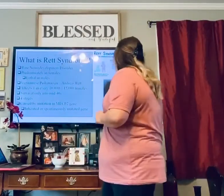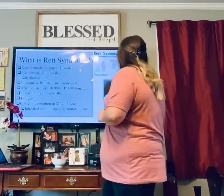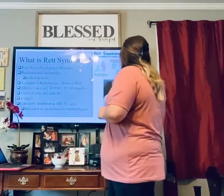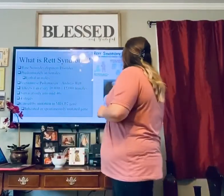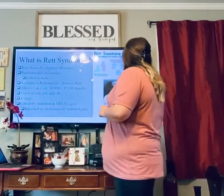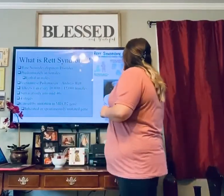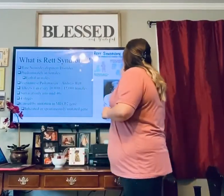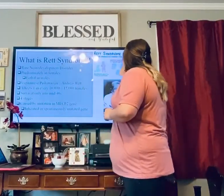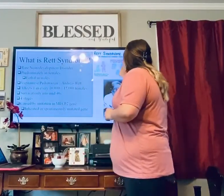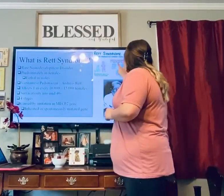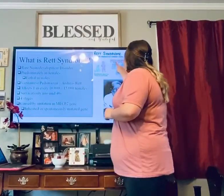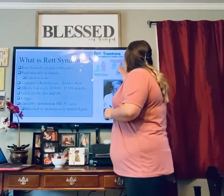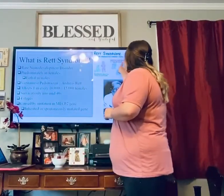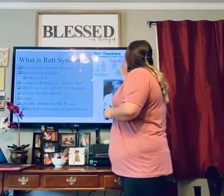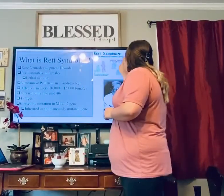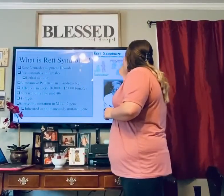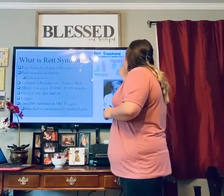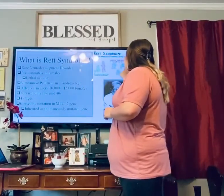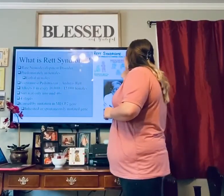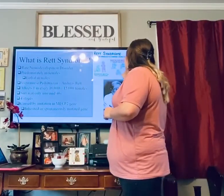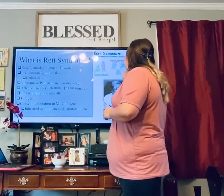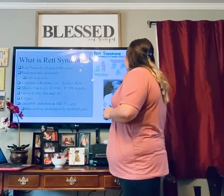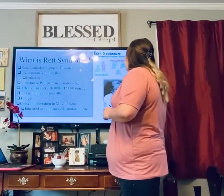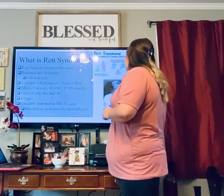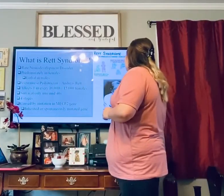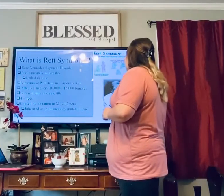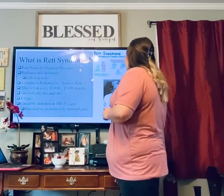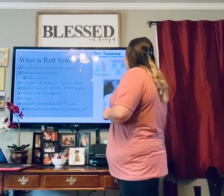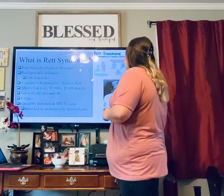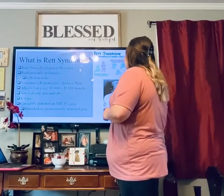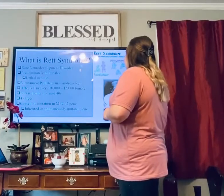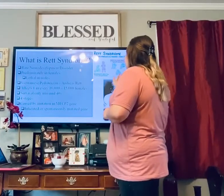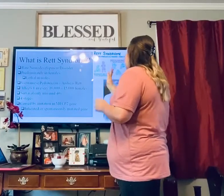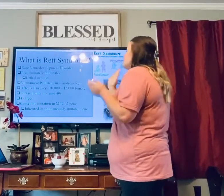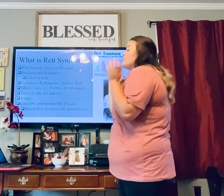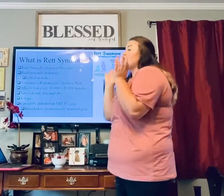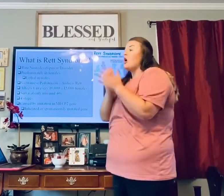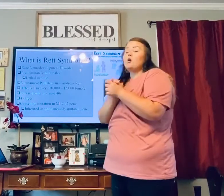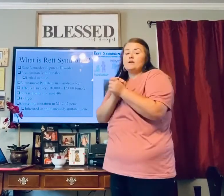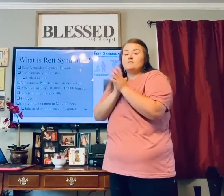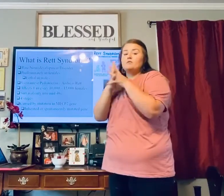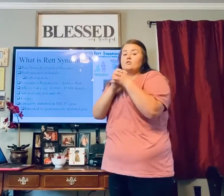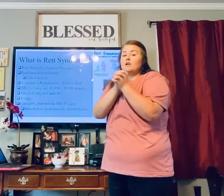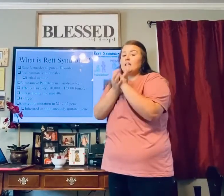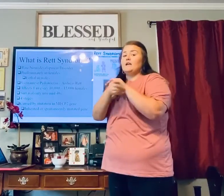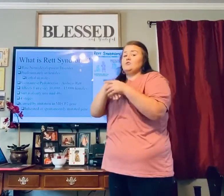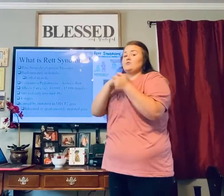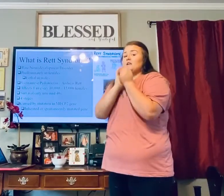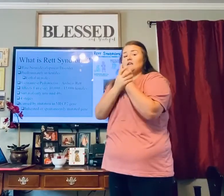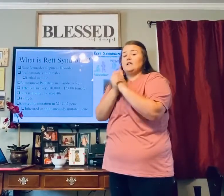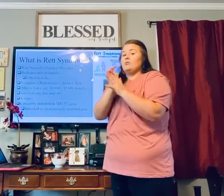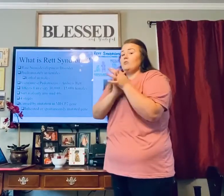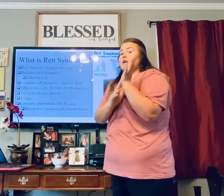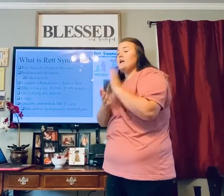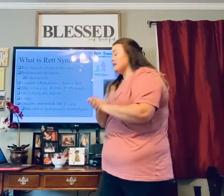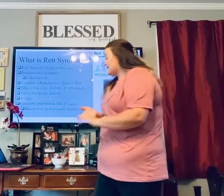thing. And it says repetitive hand movement, flapping and clasping. So they're always moving their hands, ringing,